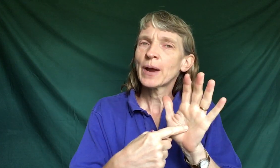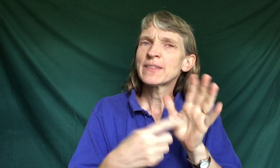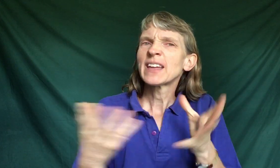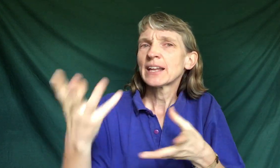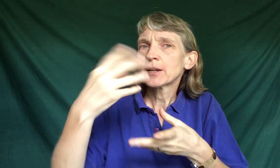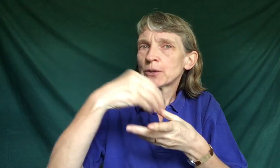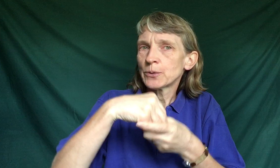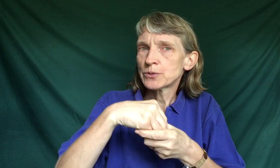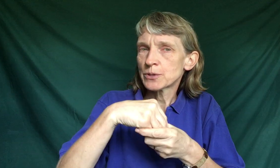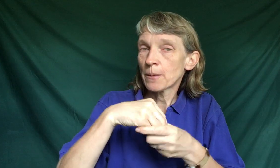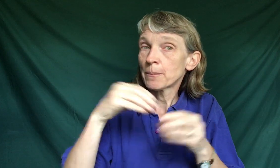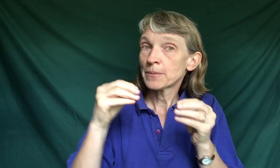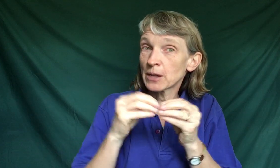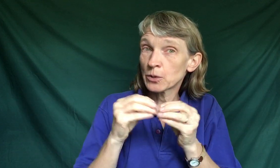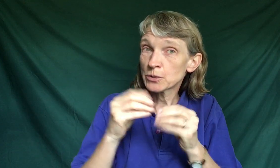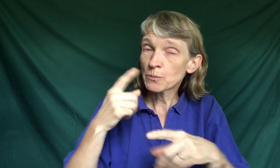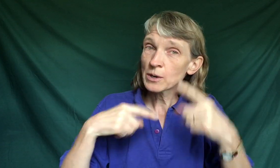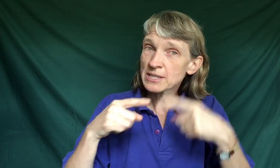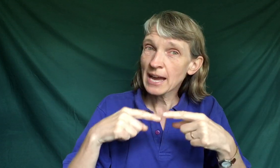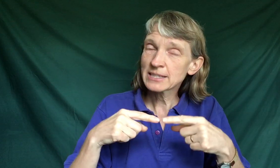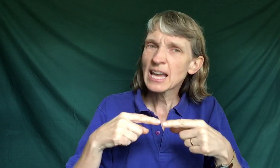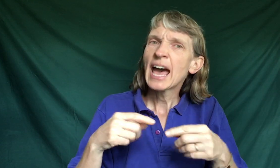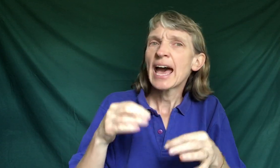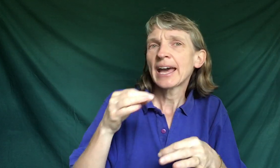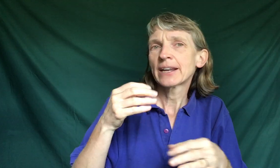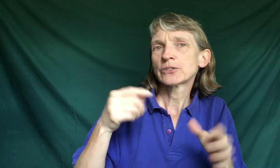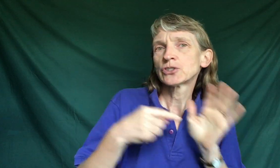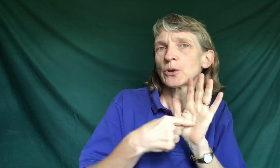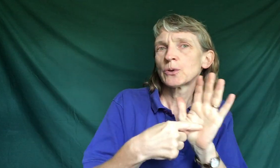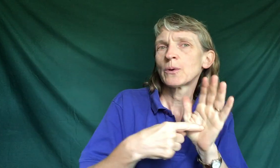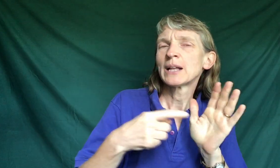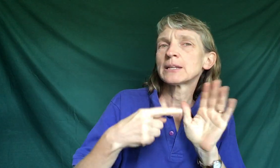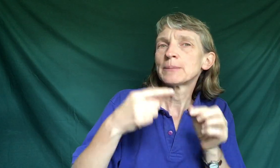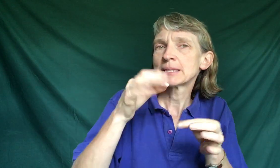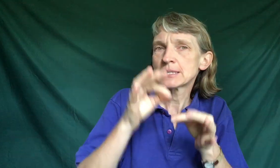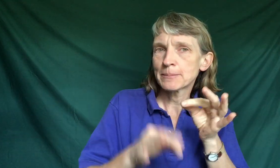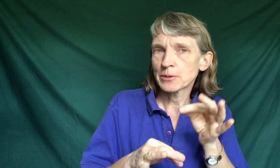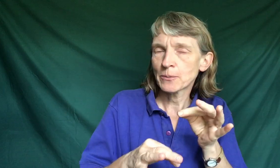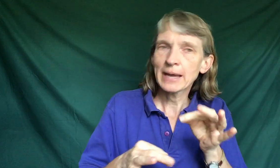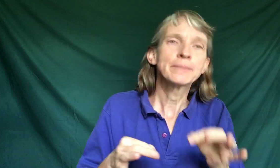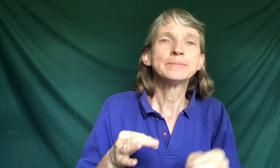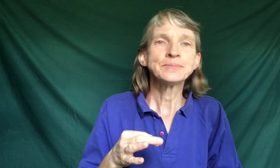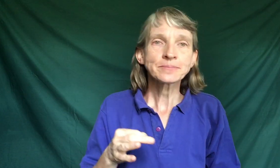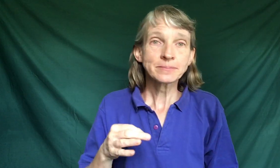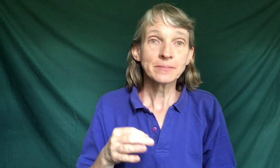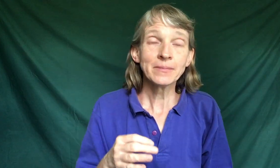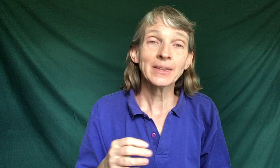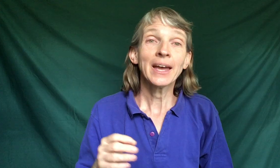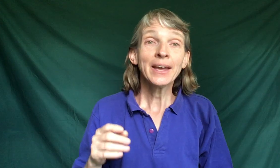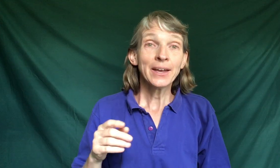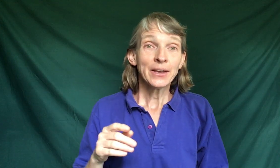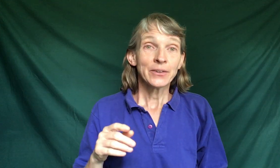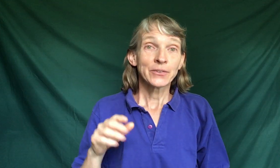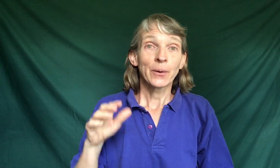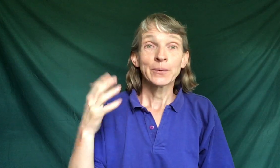way that includes more signs, and I'll show you a little bit simpler way. So we